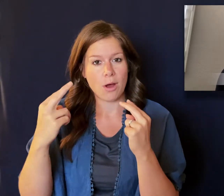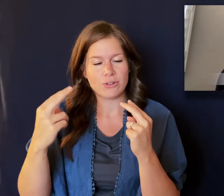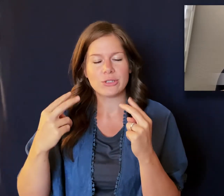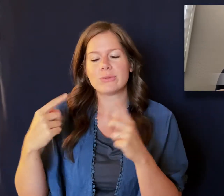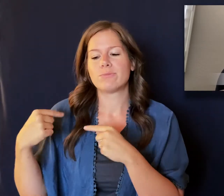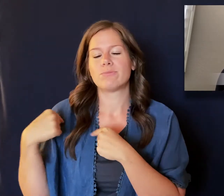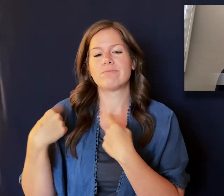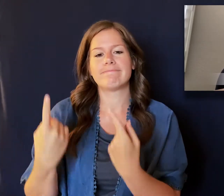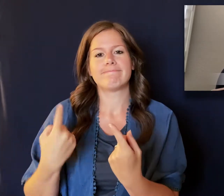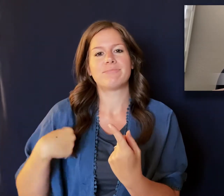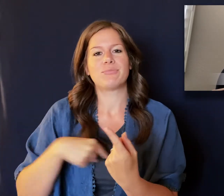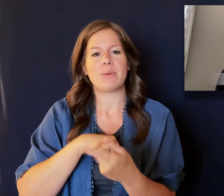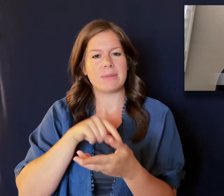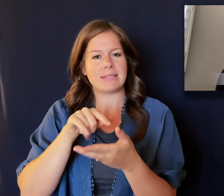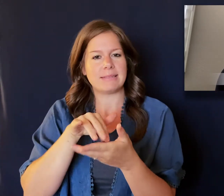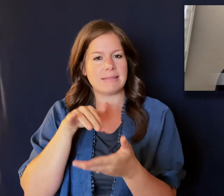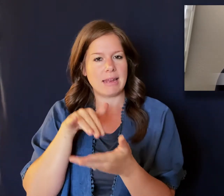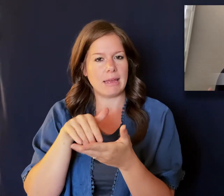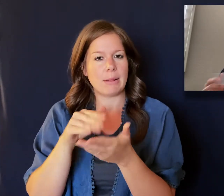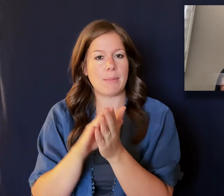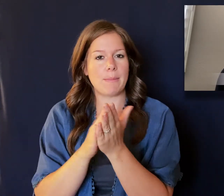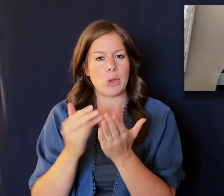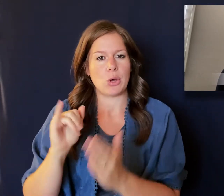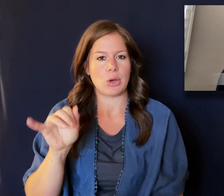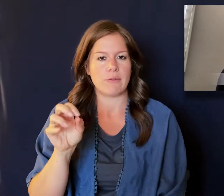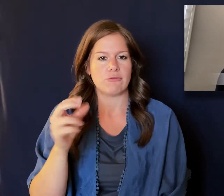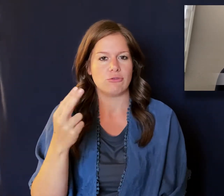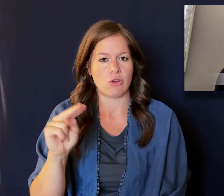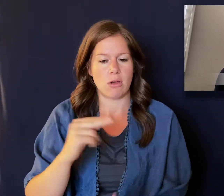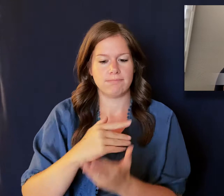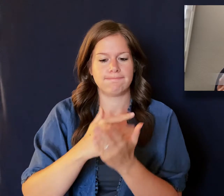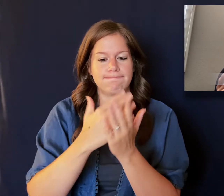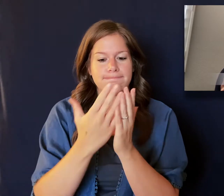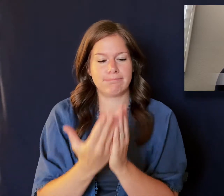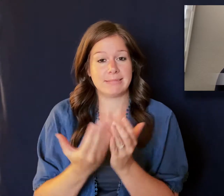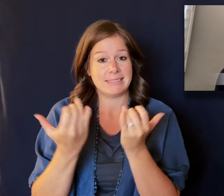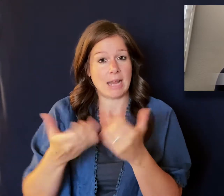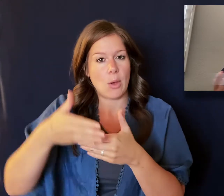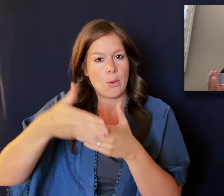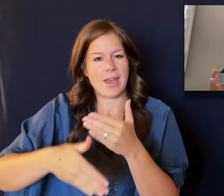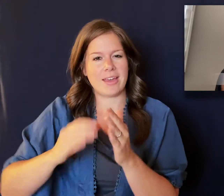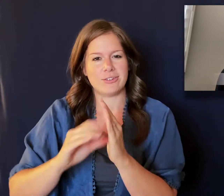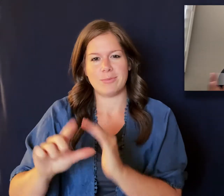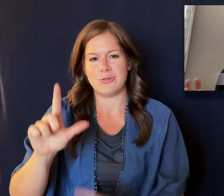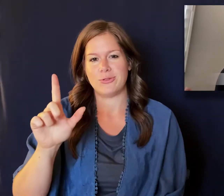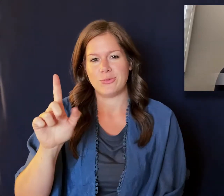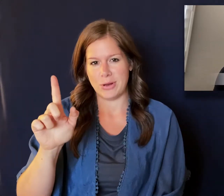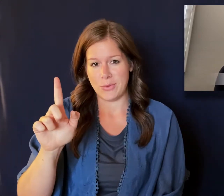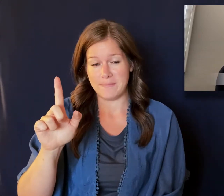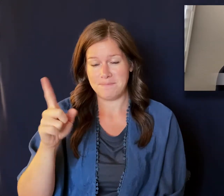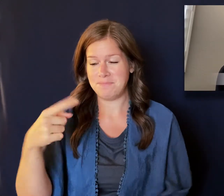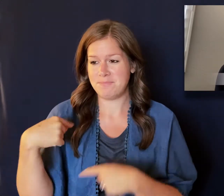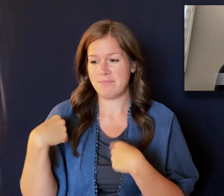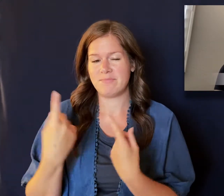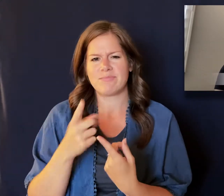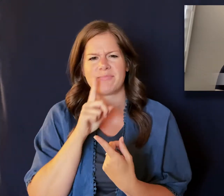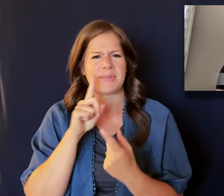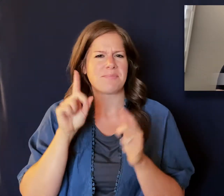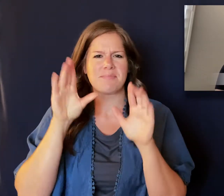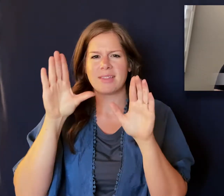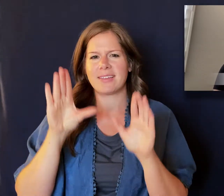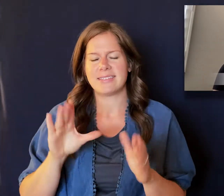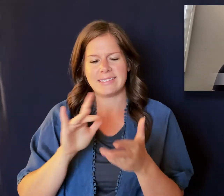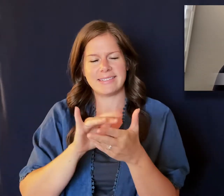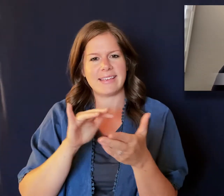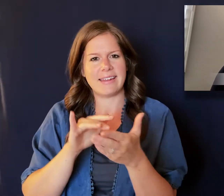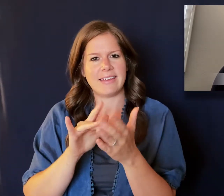John and we're in chapter 21. And we've just seen such an incredible, marvelous study of the life of Christ